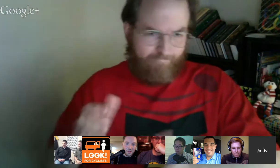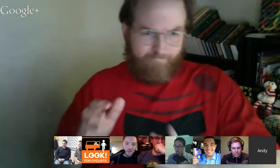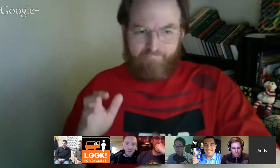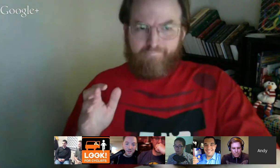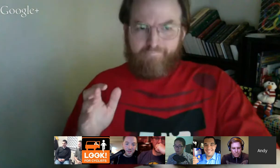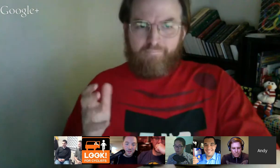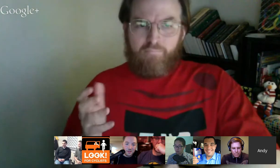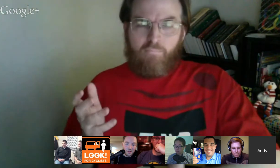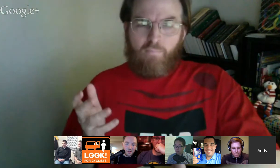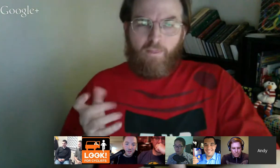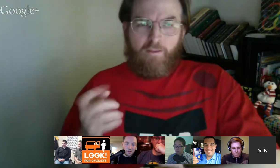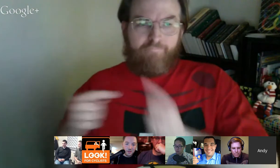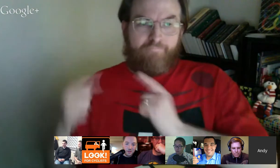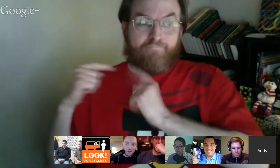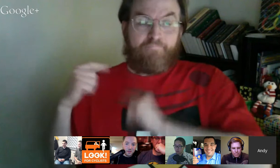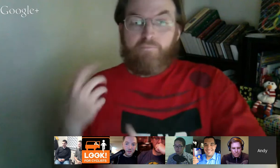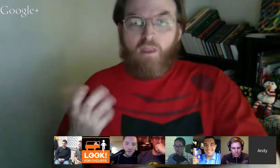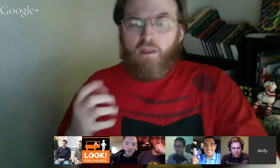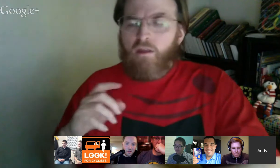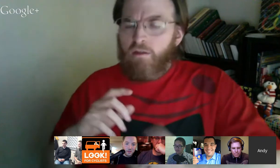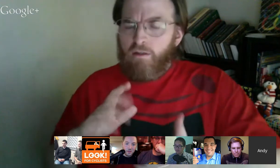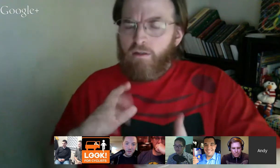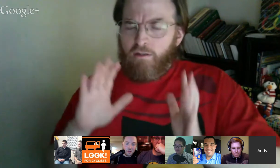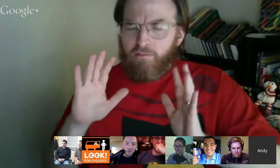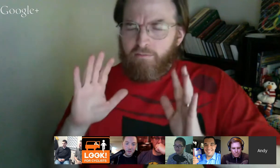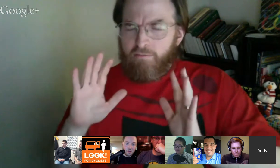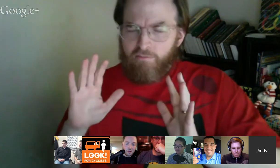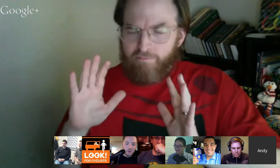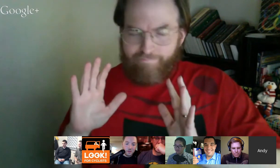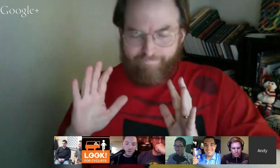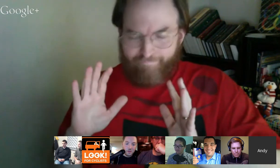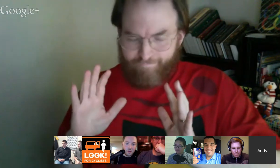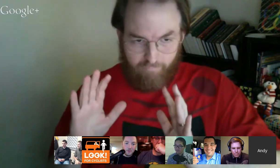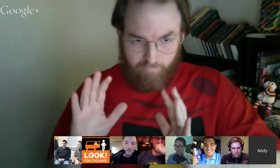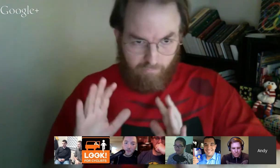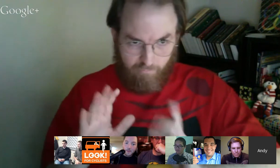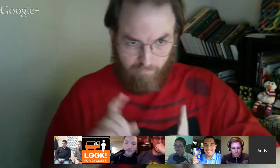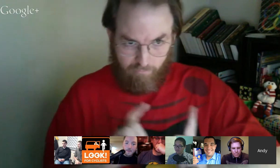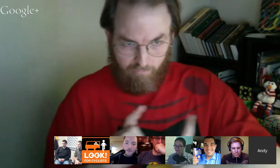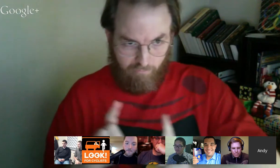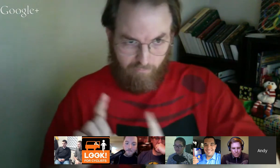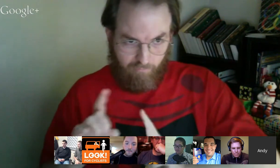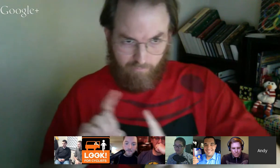Oh, I don't know where I was going to continue with that. But going back.